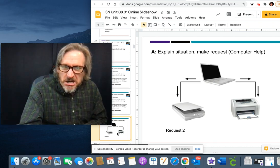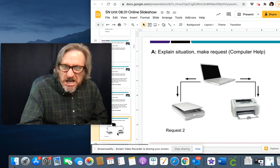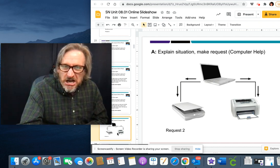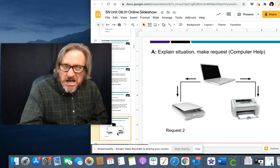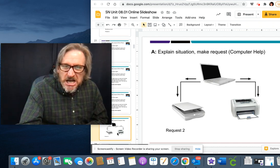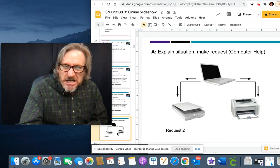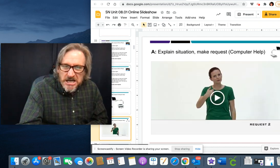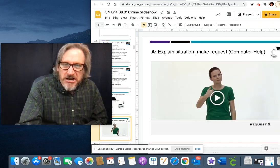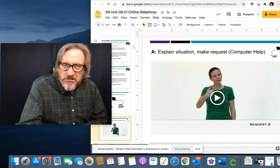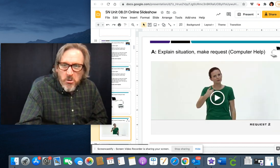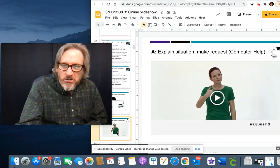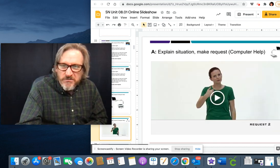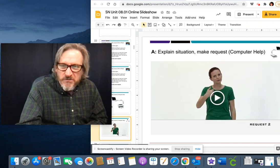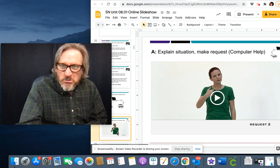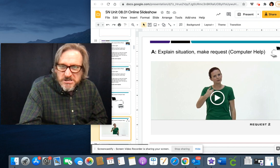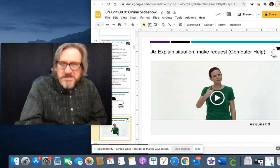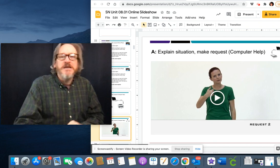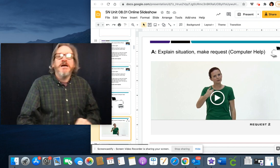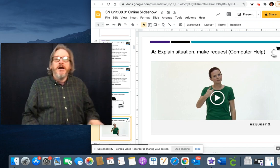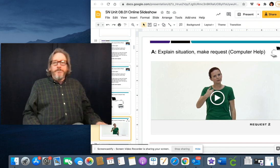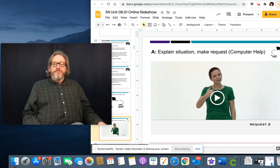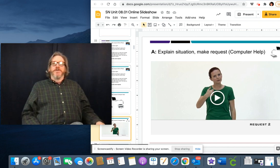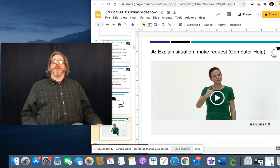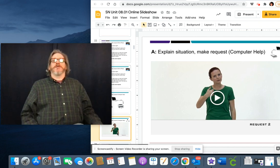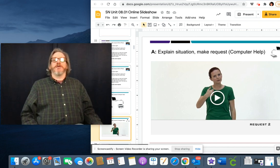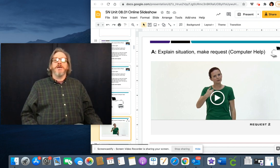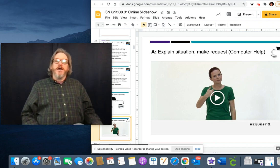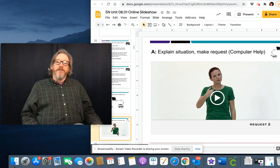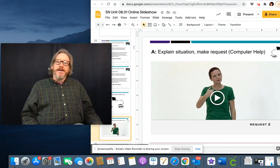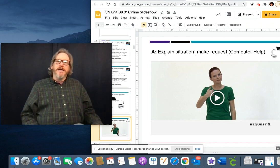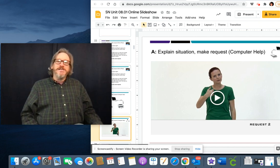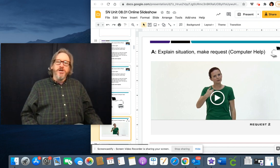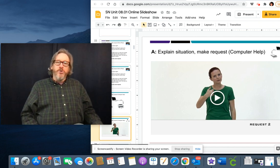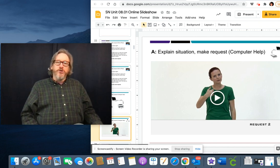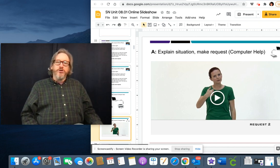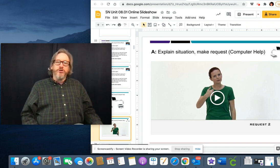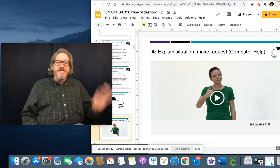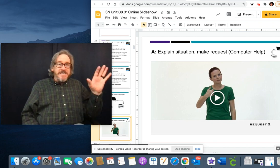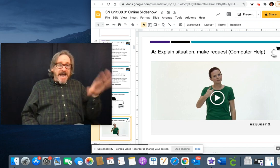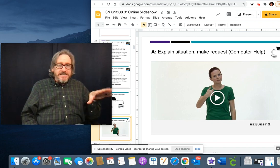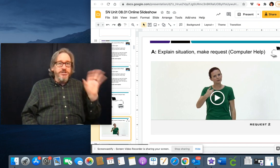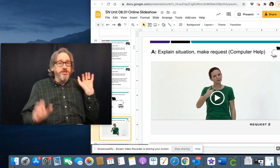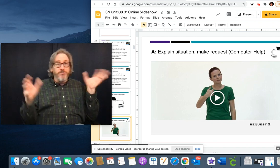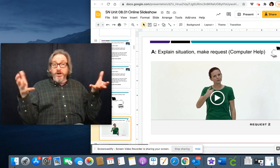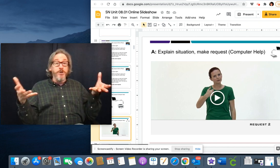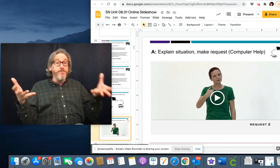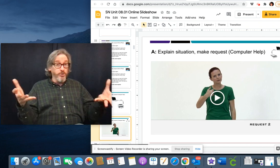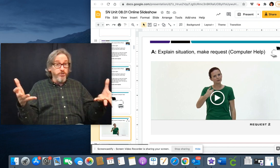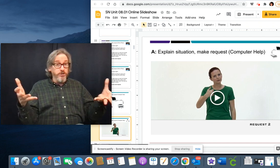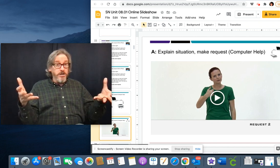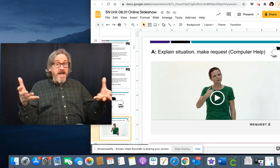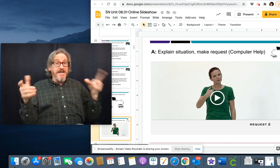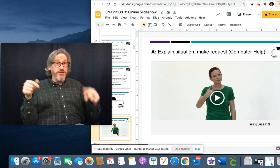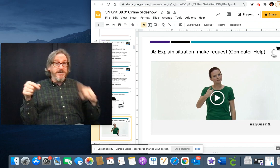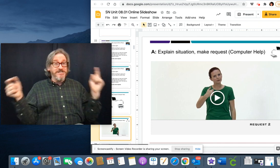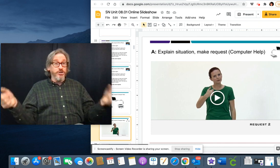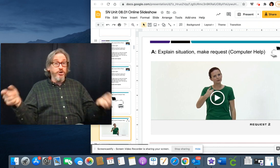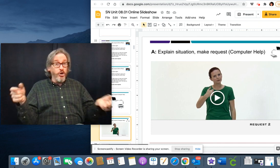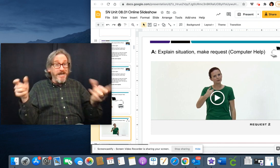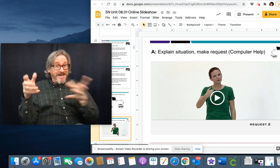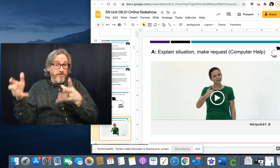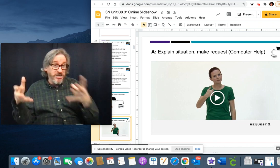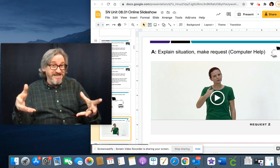You're none of your old folks. All right, so she's going to ask. She just bought a computer, and she